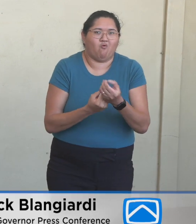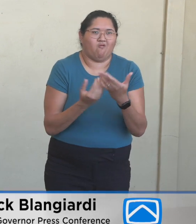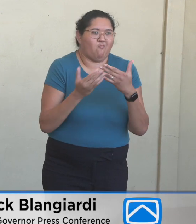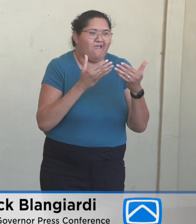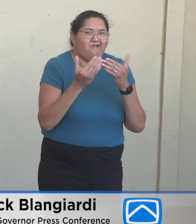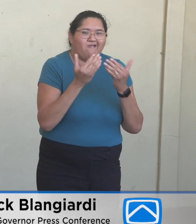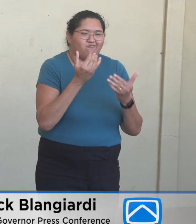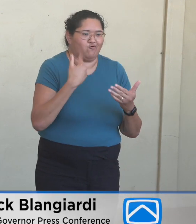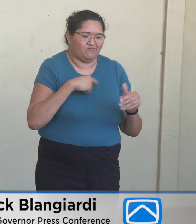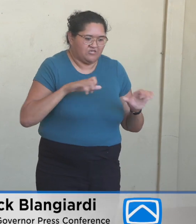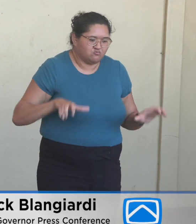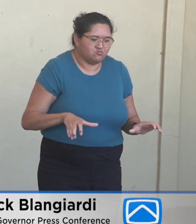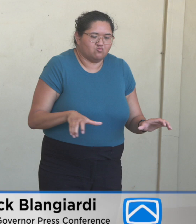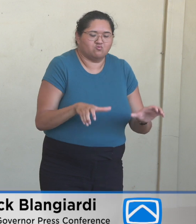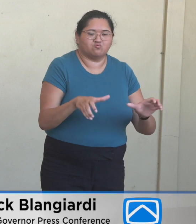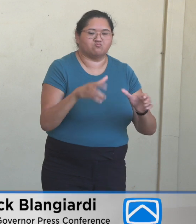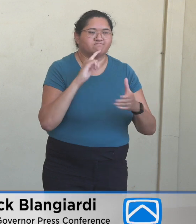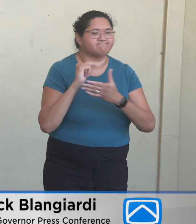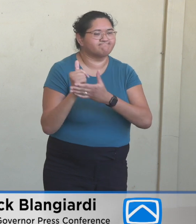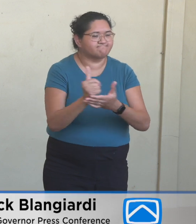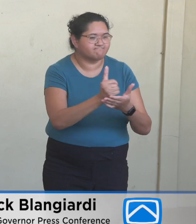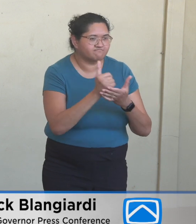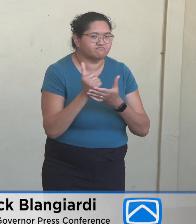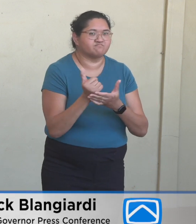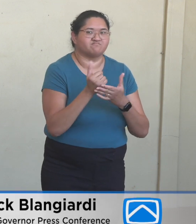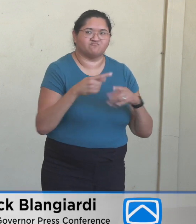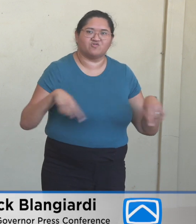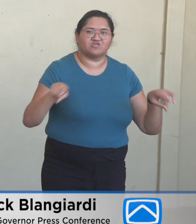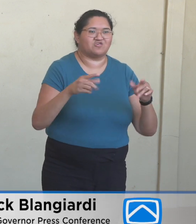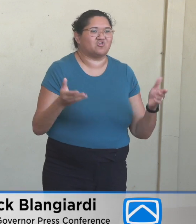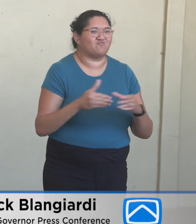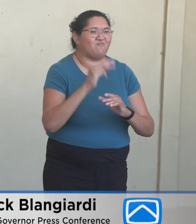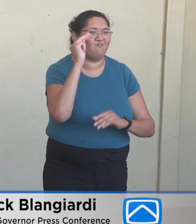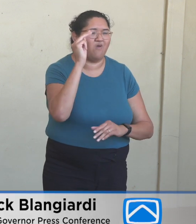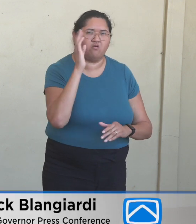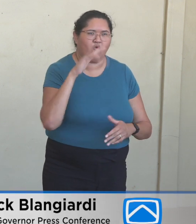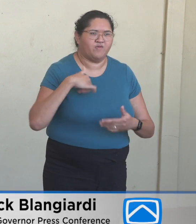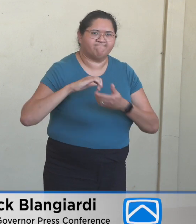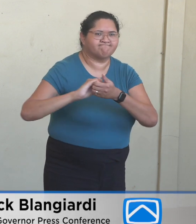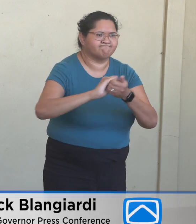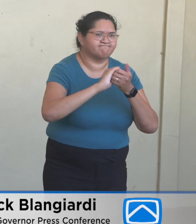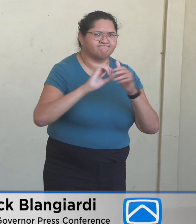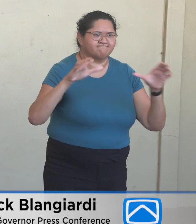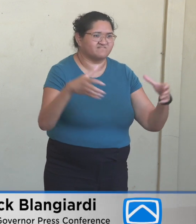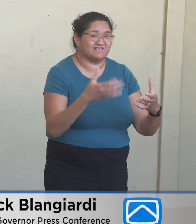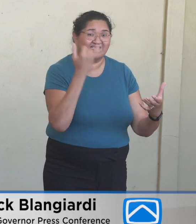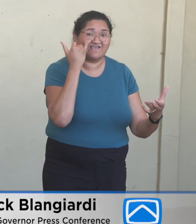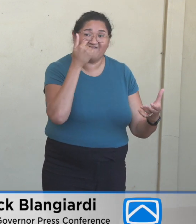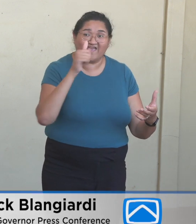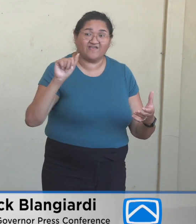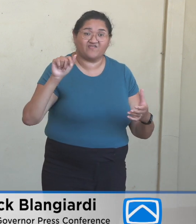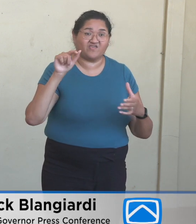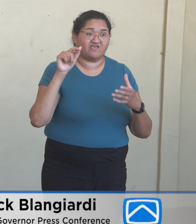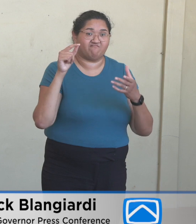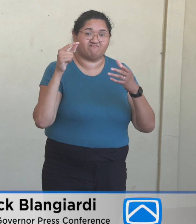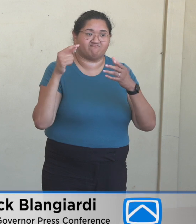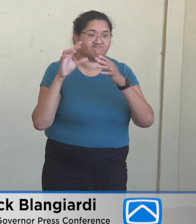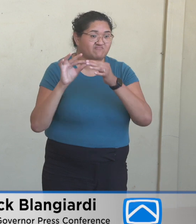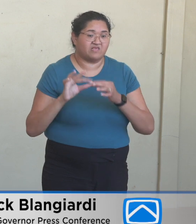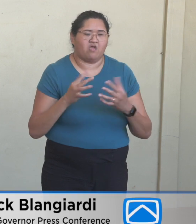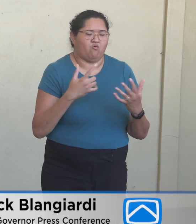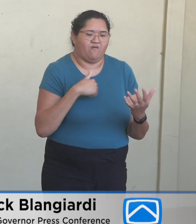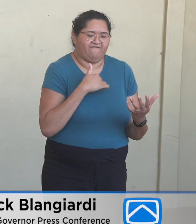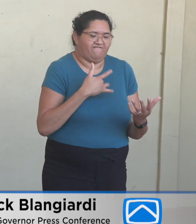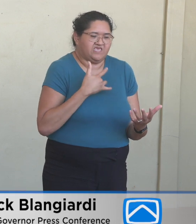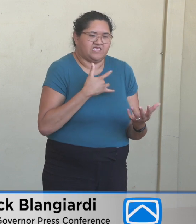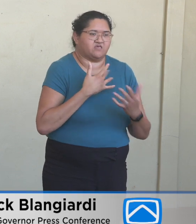can possibly do to help everyone here in Maui. We're all in this together. If there's anything else that gets said today, we feel